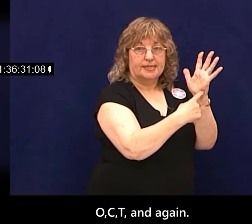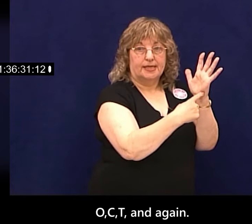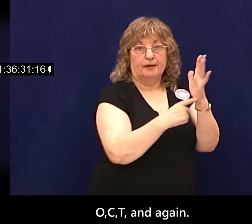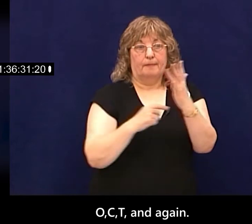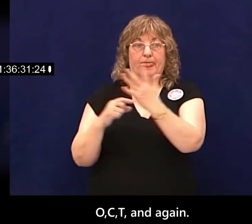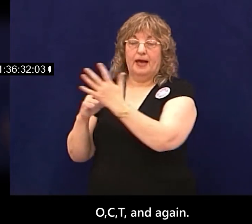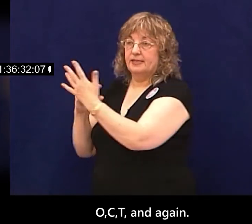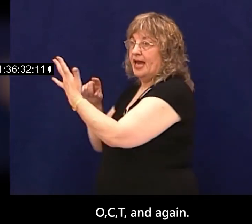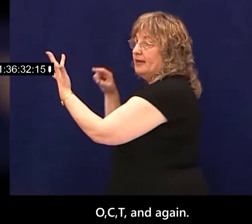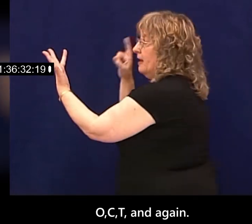OCT. And again.